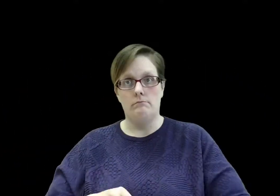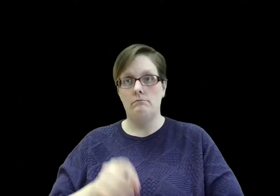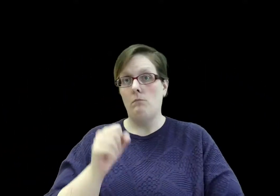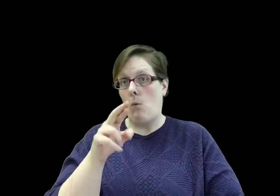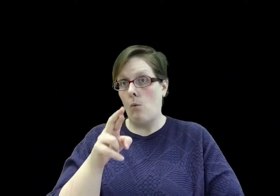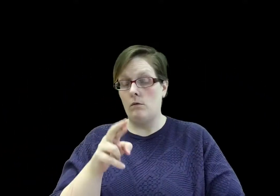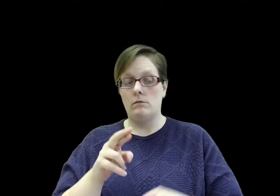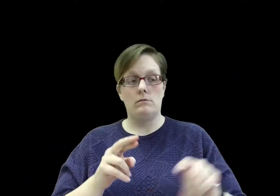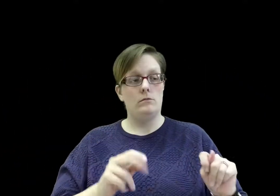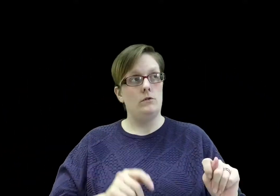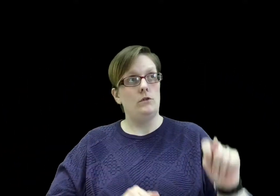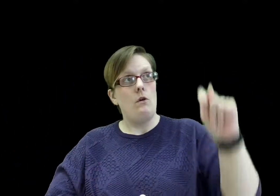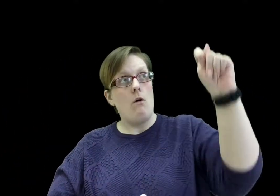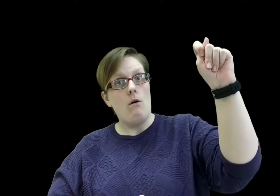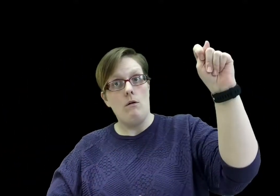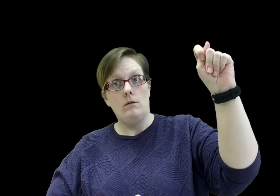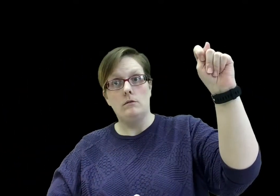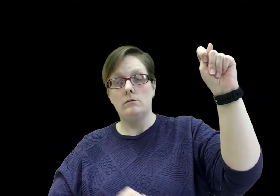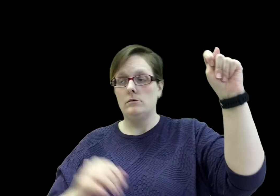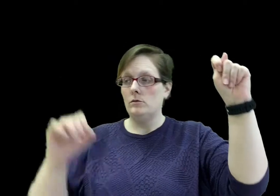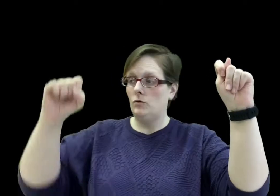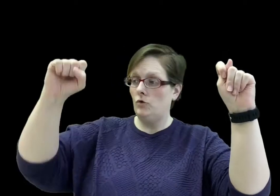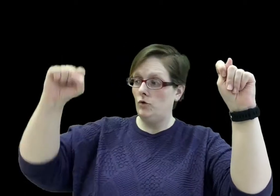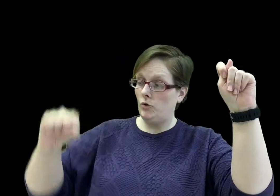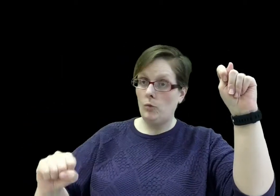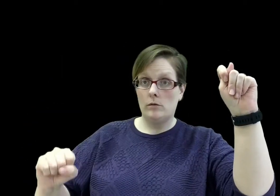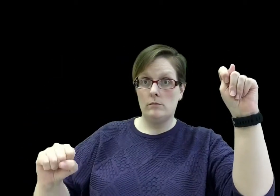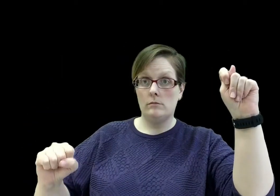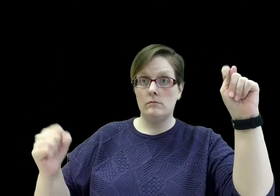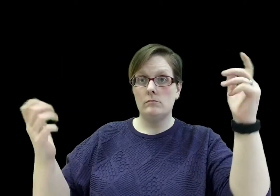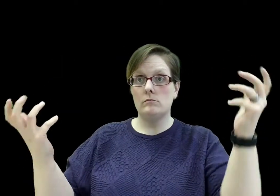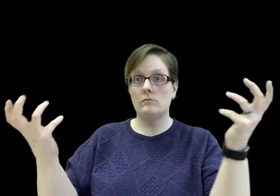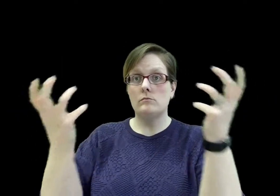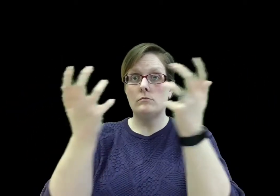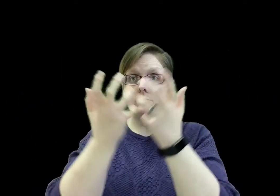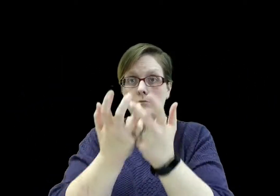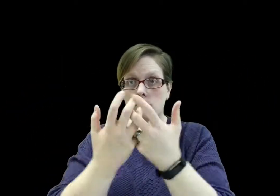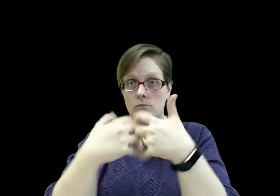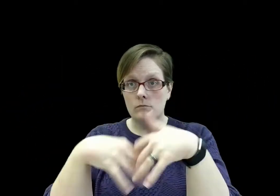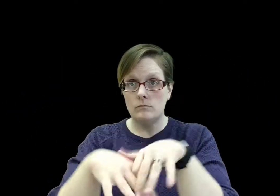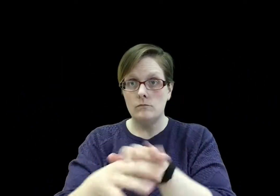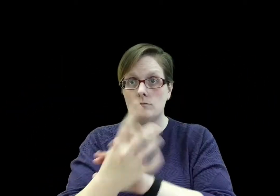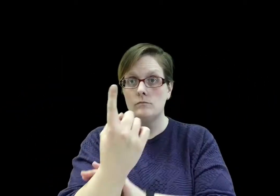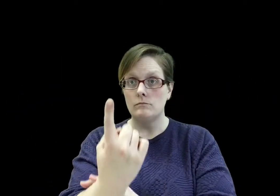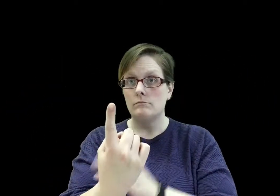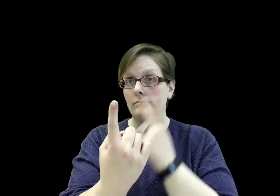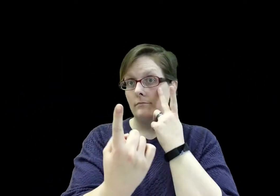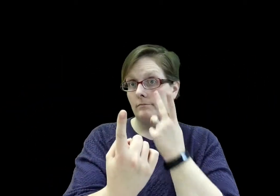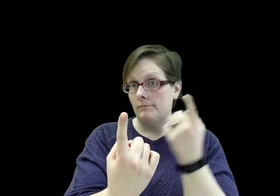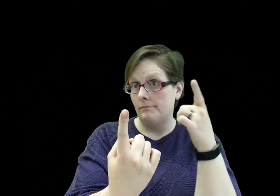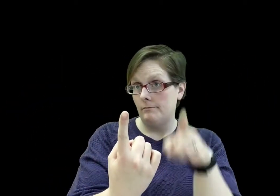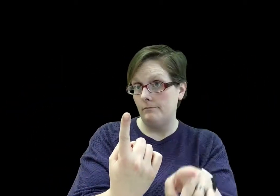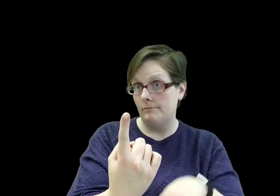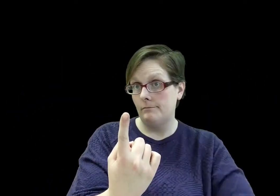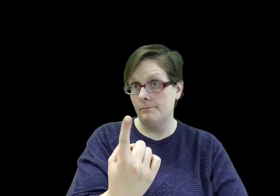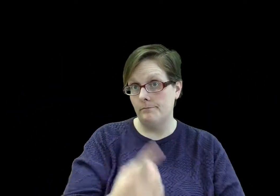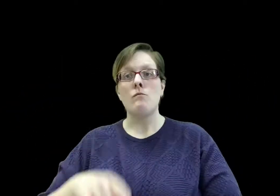he combined them together. Or maybe he took a tall plant and a short plant and bred them together to see what would